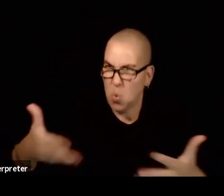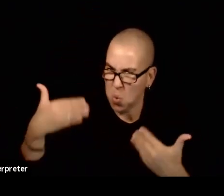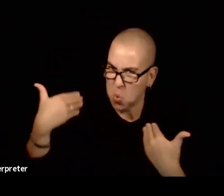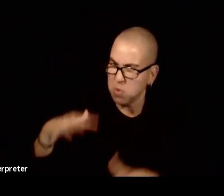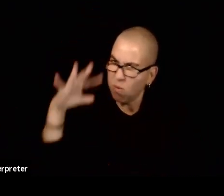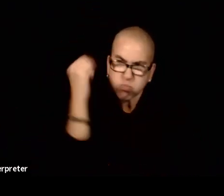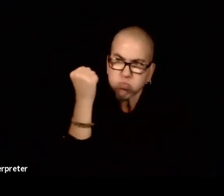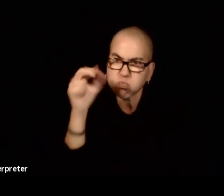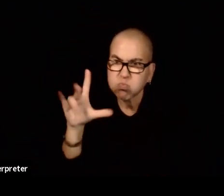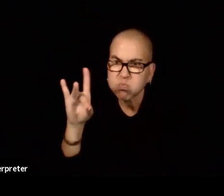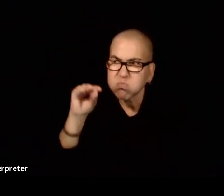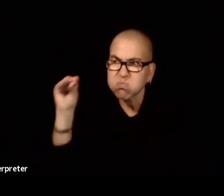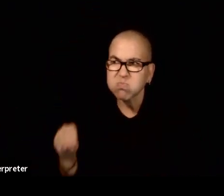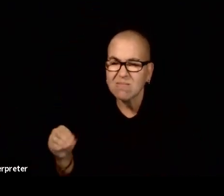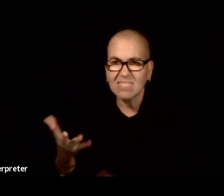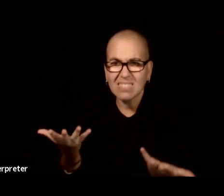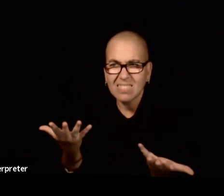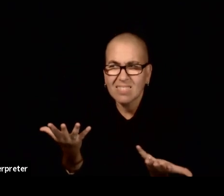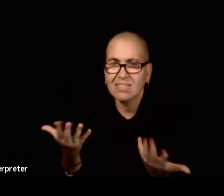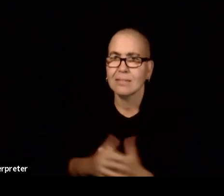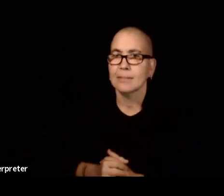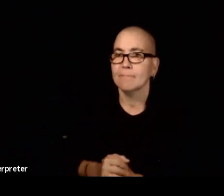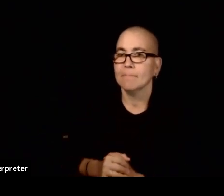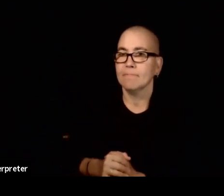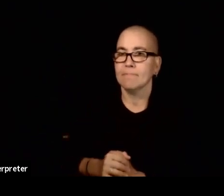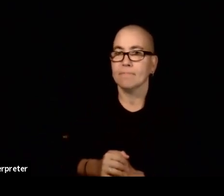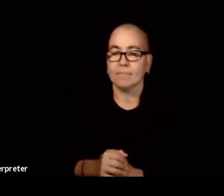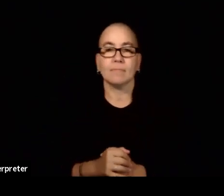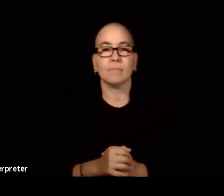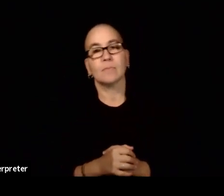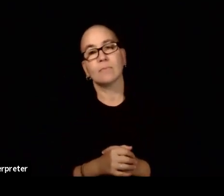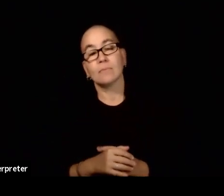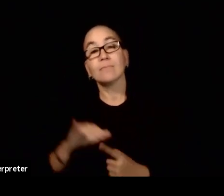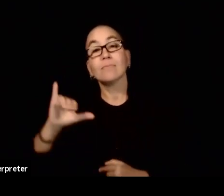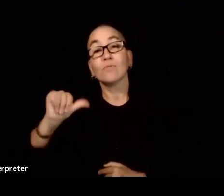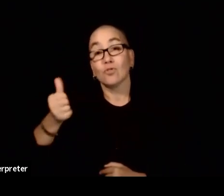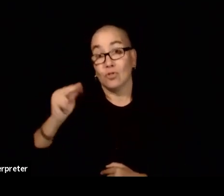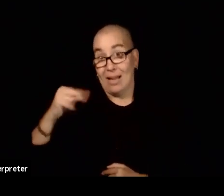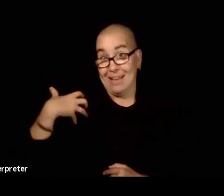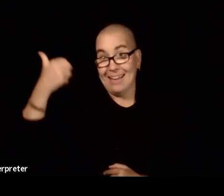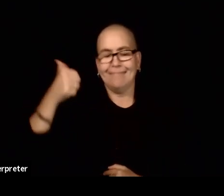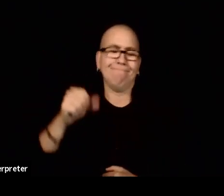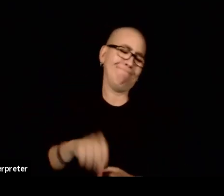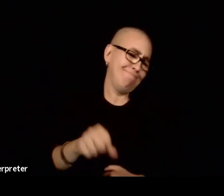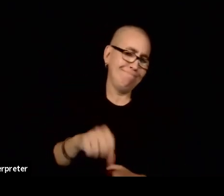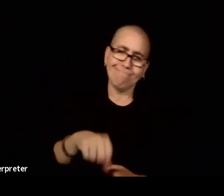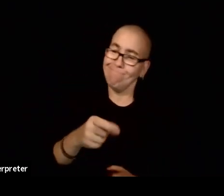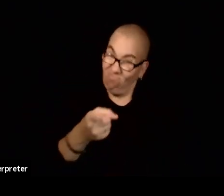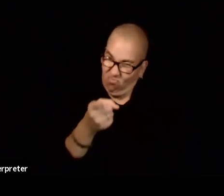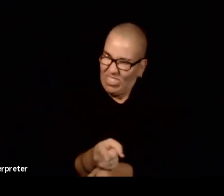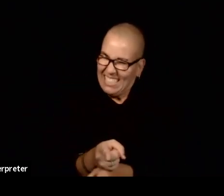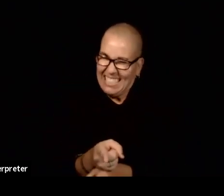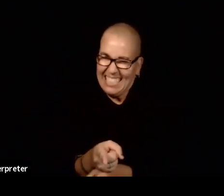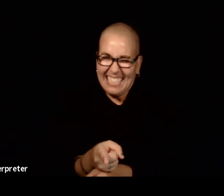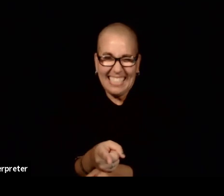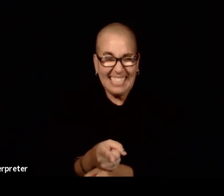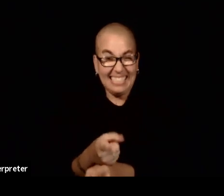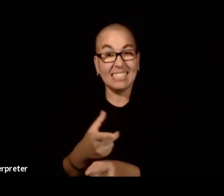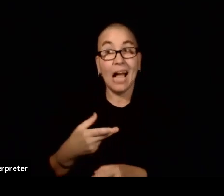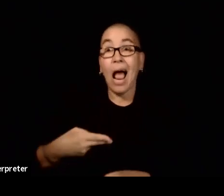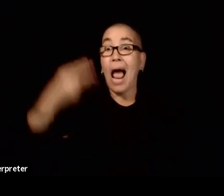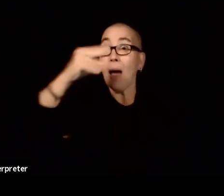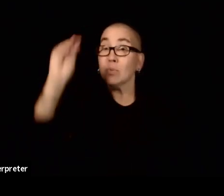Another great question, and you're completely right. That's why community spread of unknown origin is one of our dial-back measures and one of